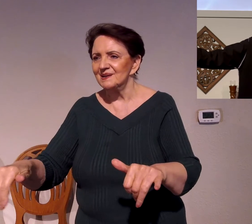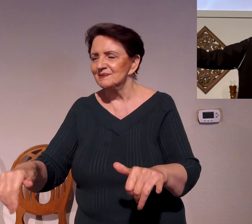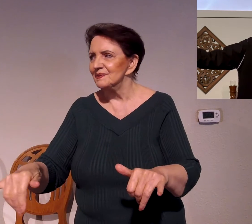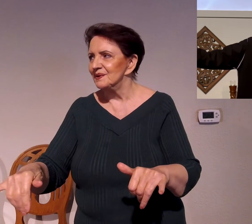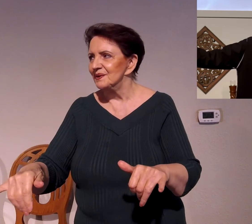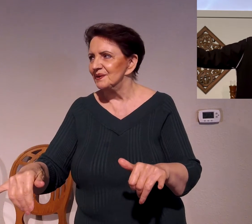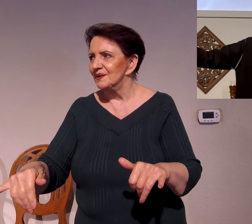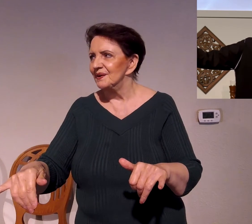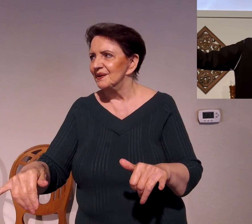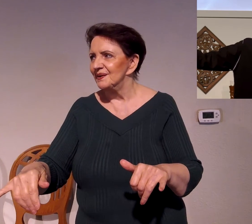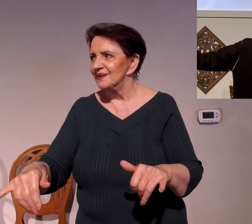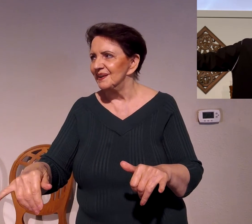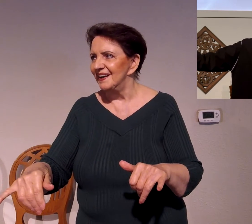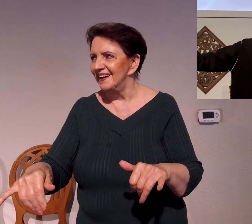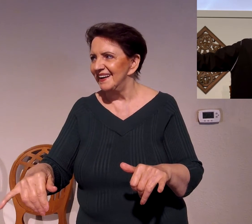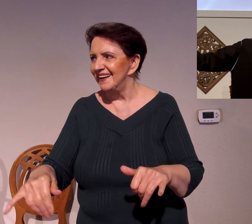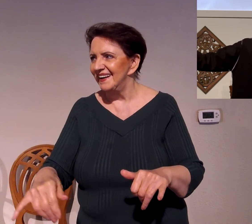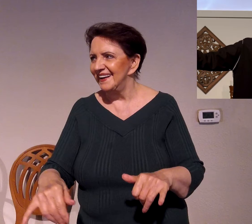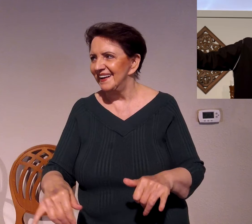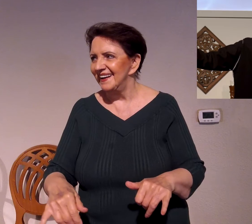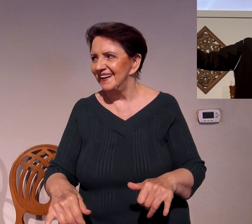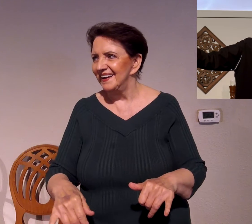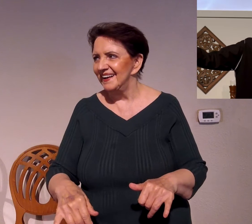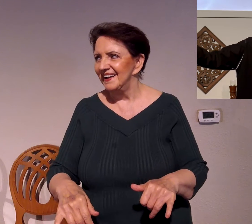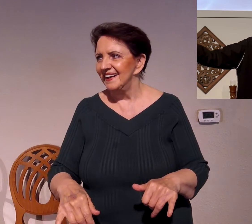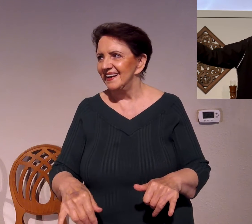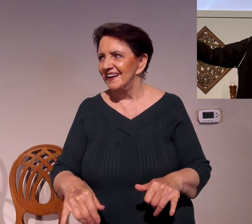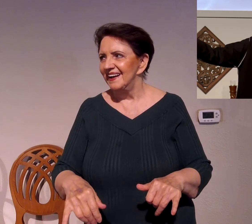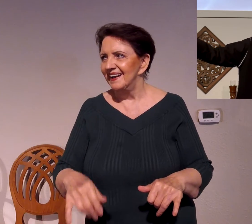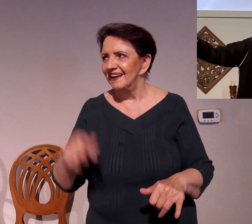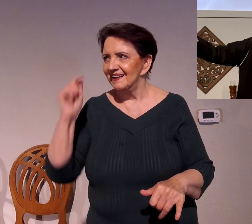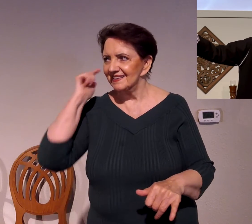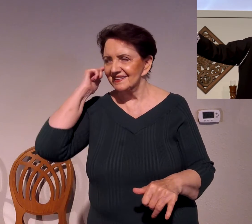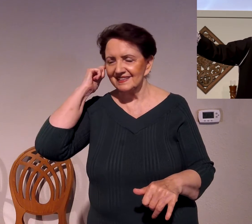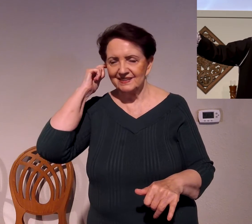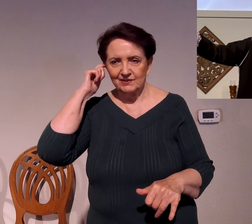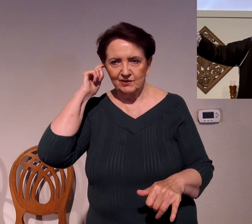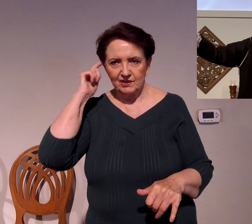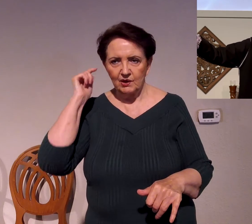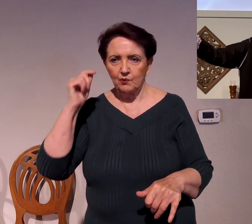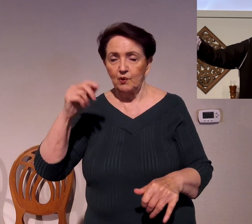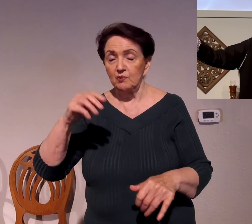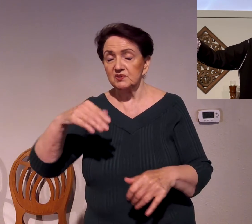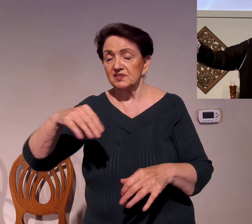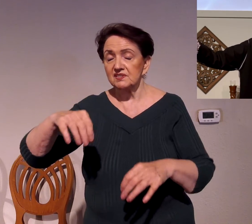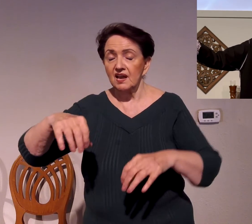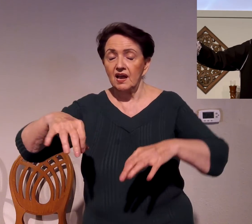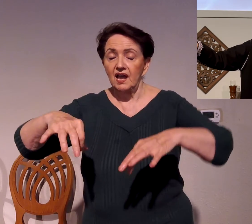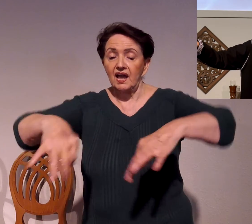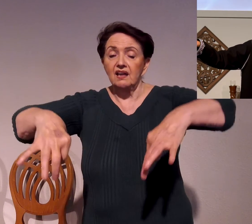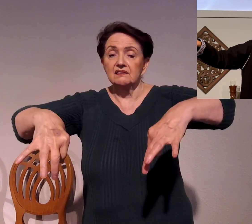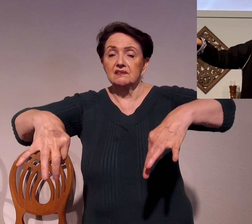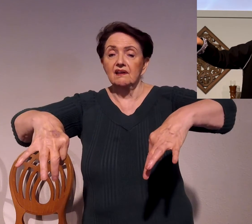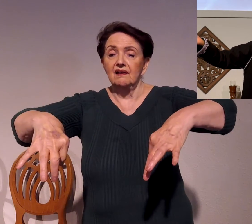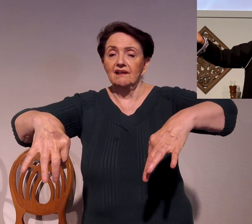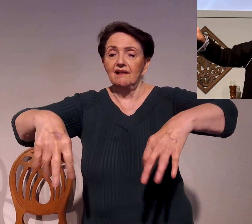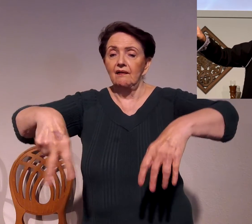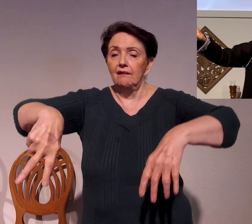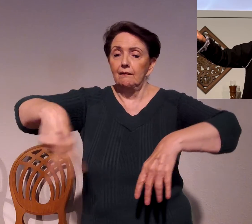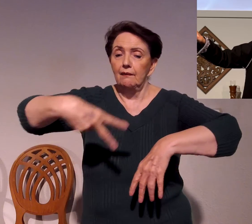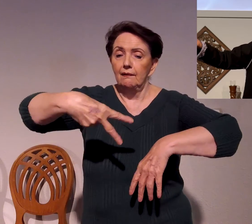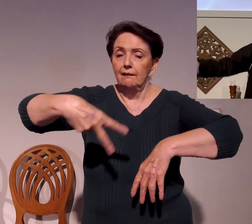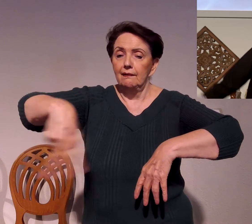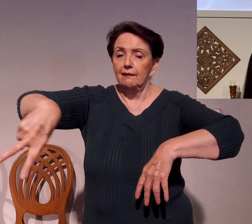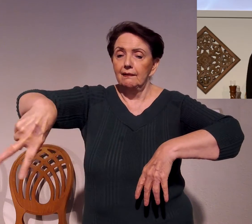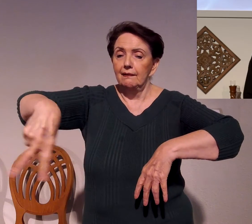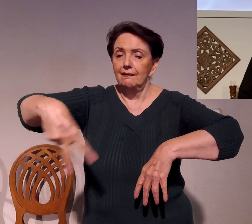hurt ourselves. We would be stuck. We would hang there in the middle going, uh-oh.